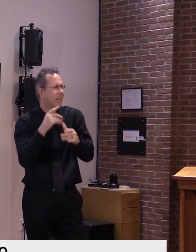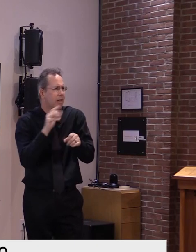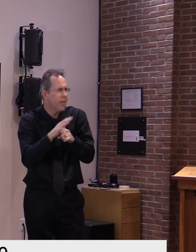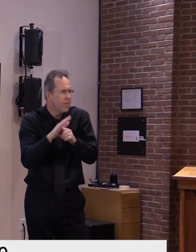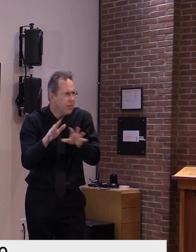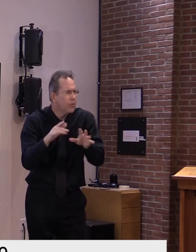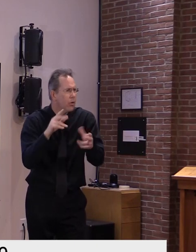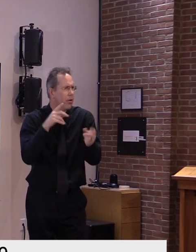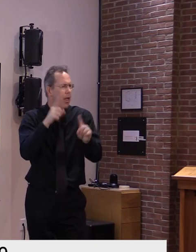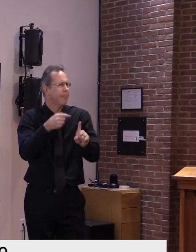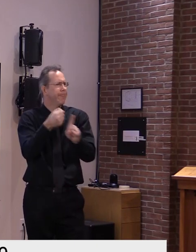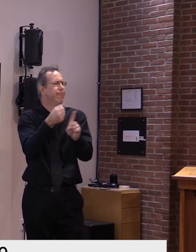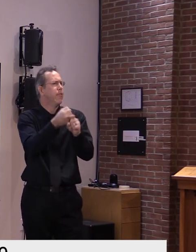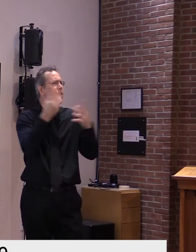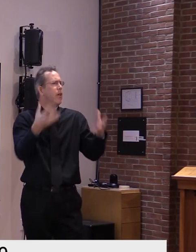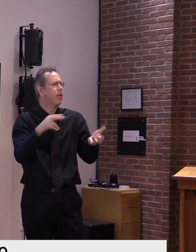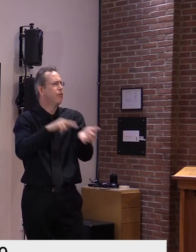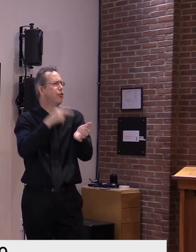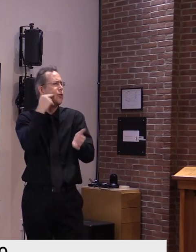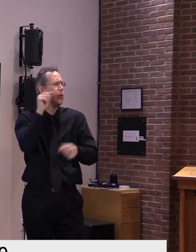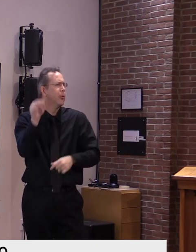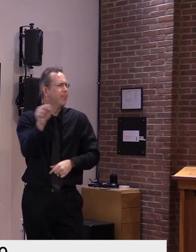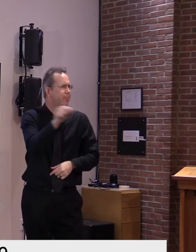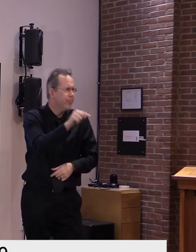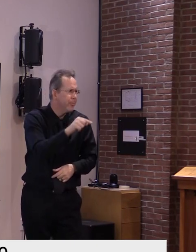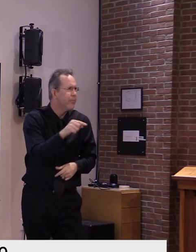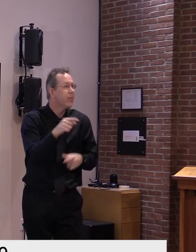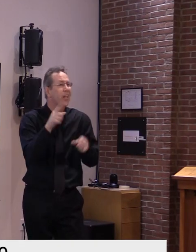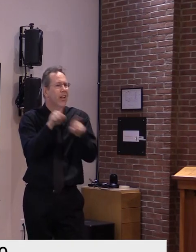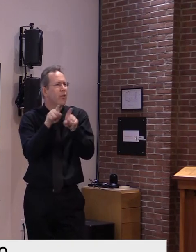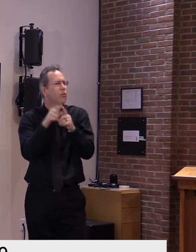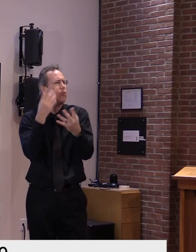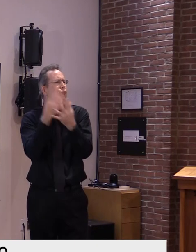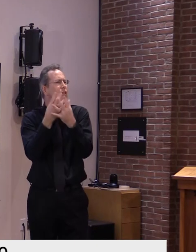in blue and in a correctional facility in green.